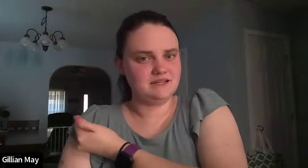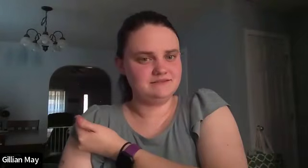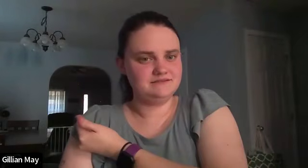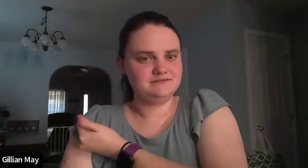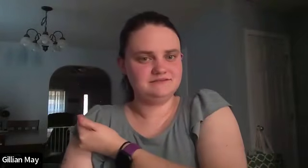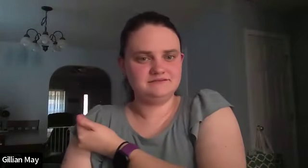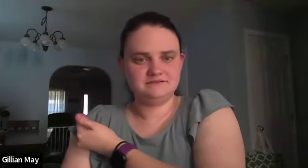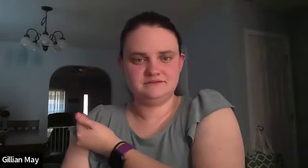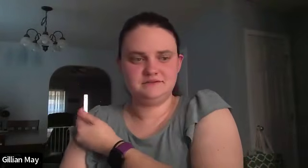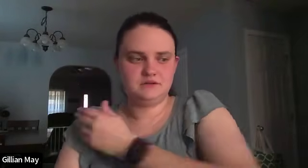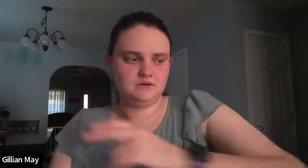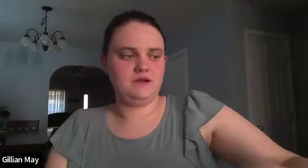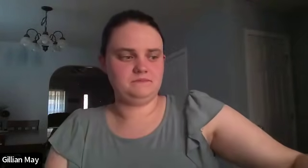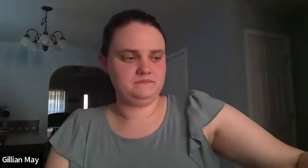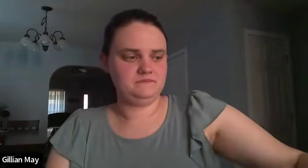son. Okay.